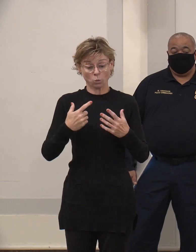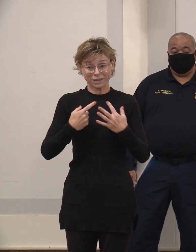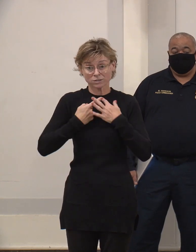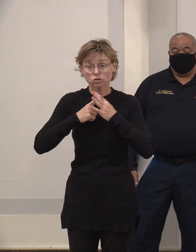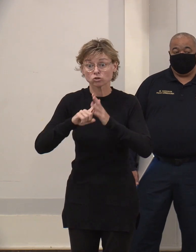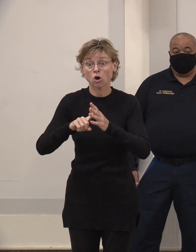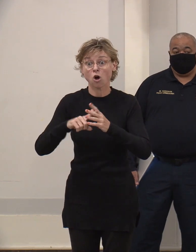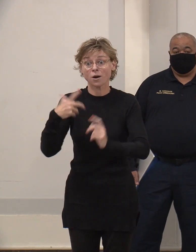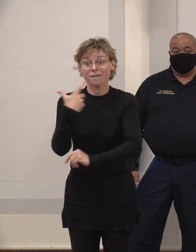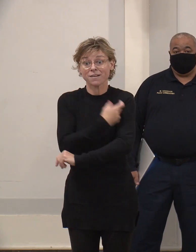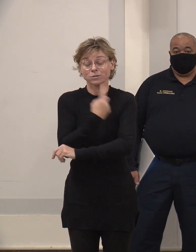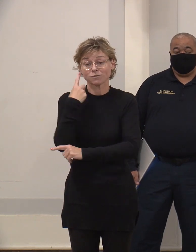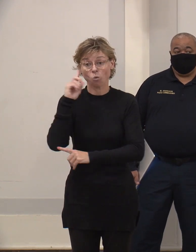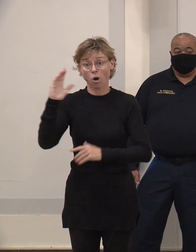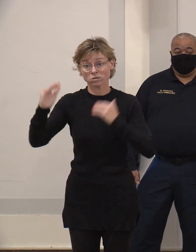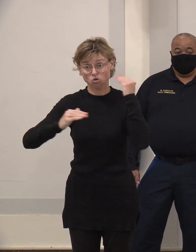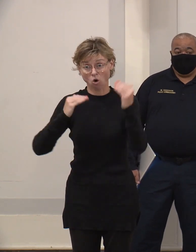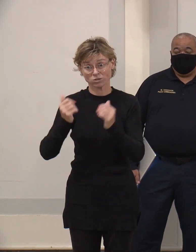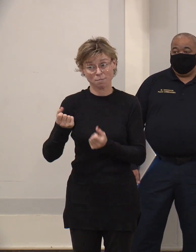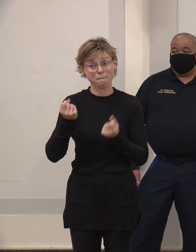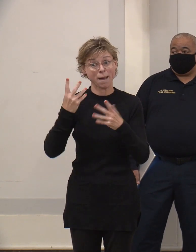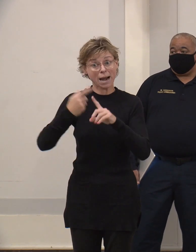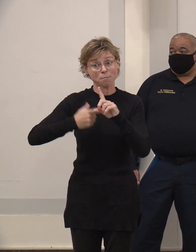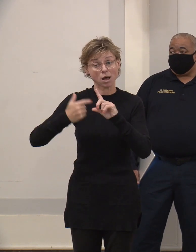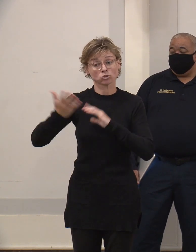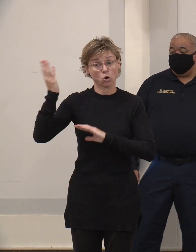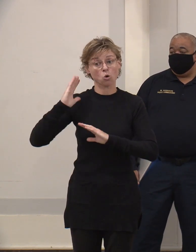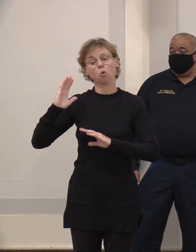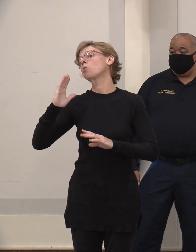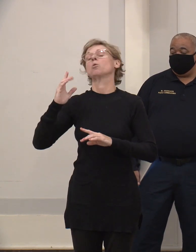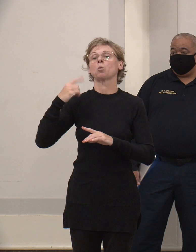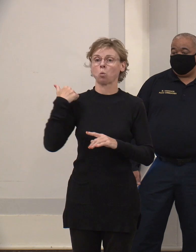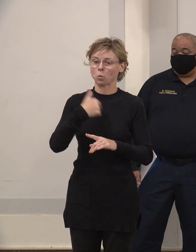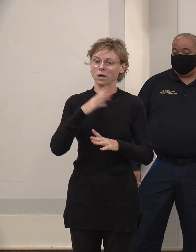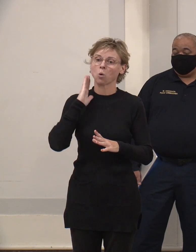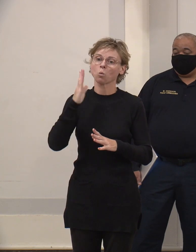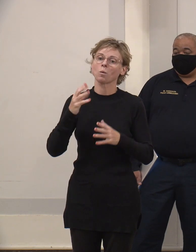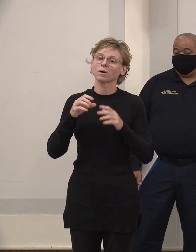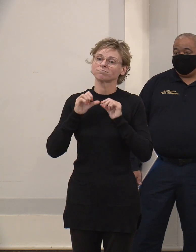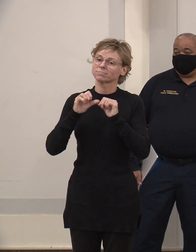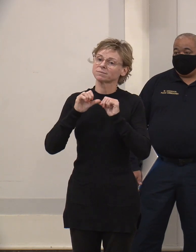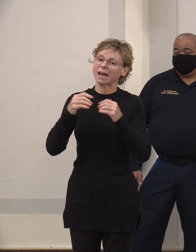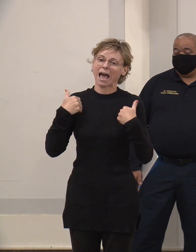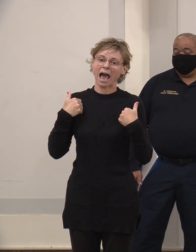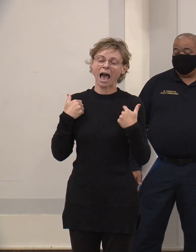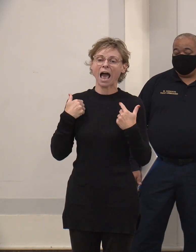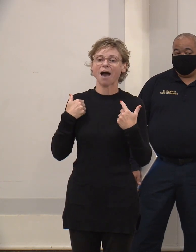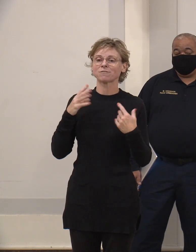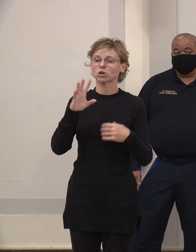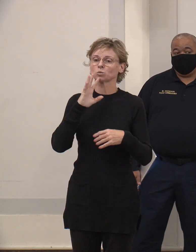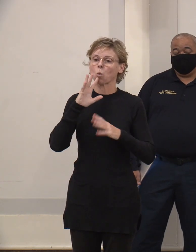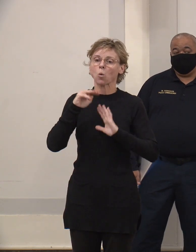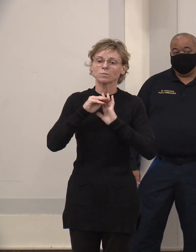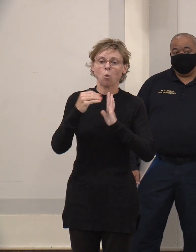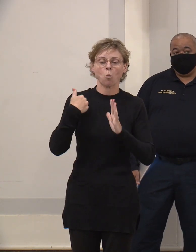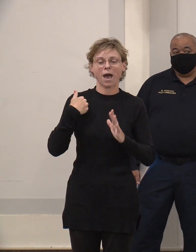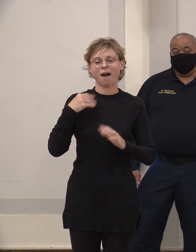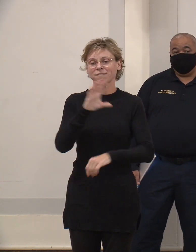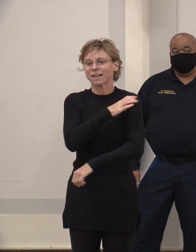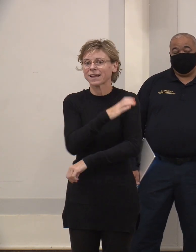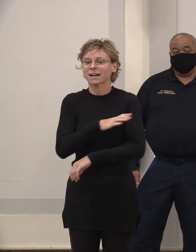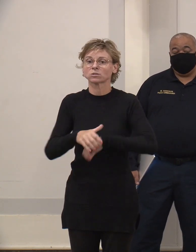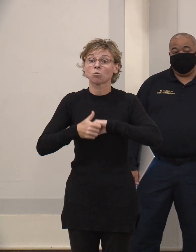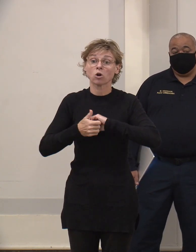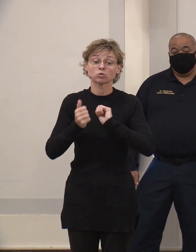for adults months ago, we'll continue our hub and spokes model. So we'll absolutely have clinics in partnership with city schools and